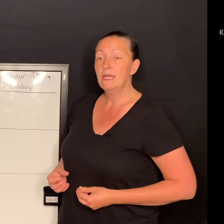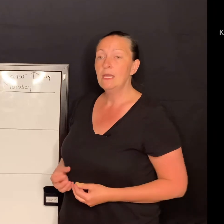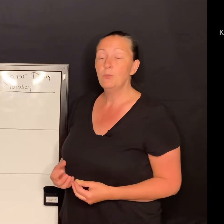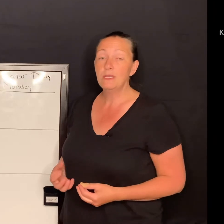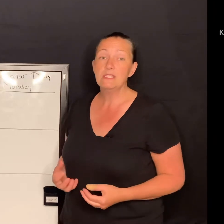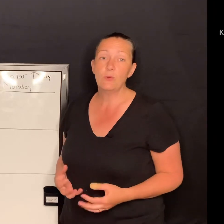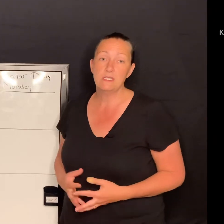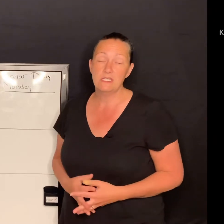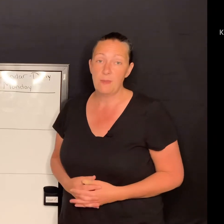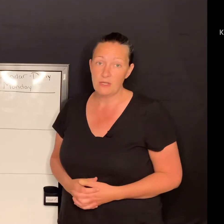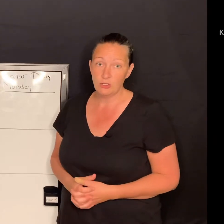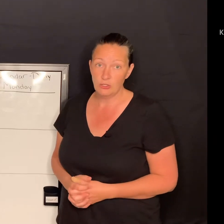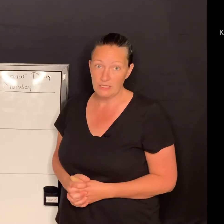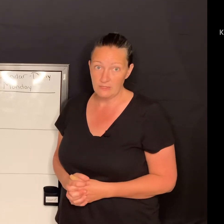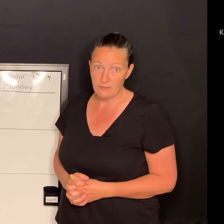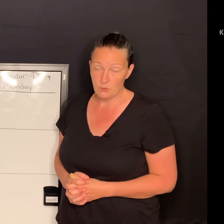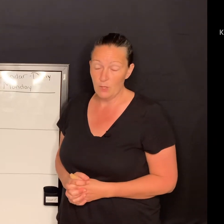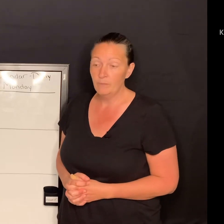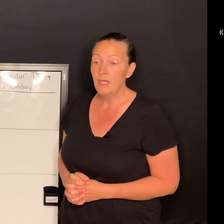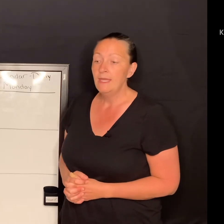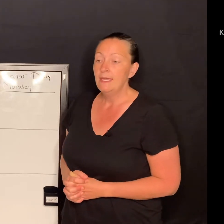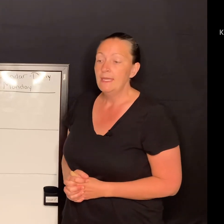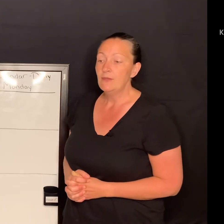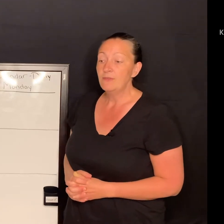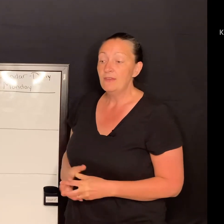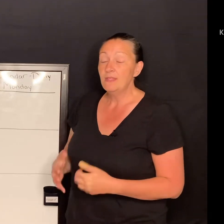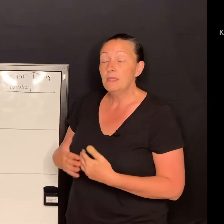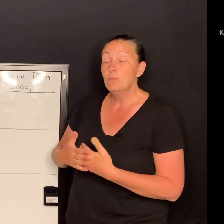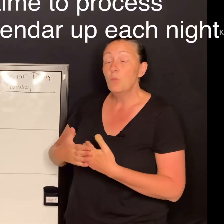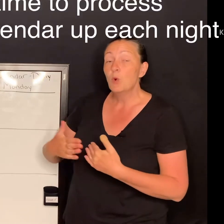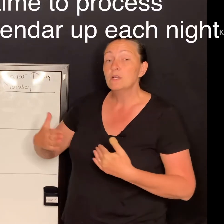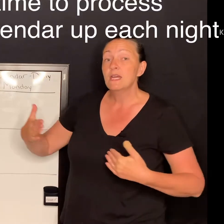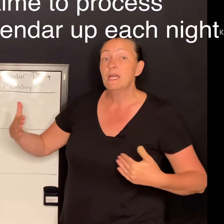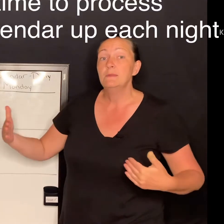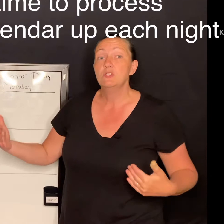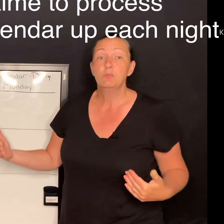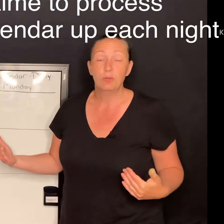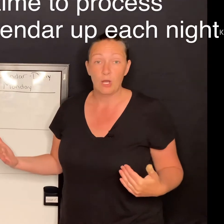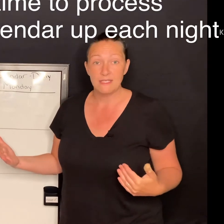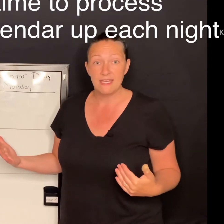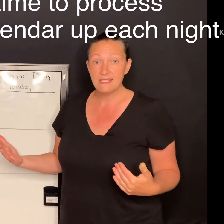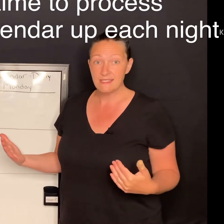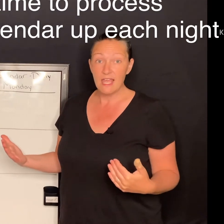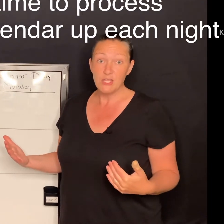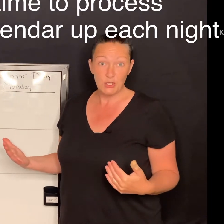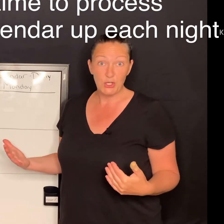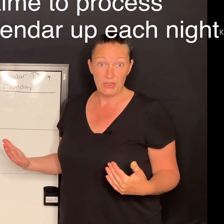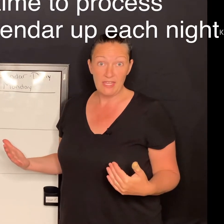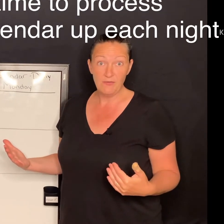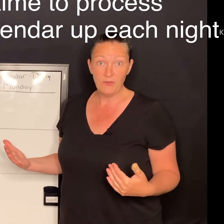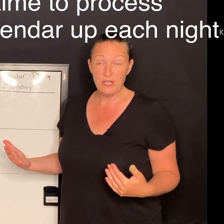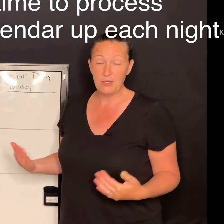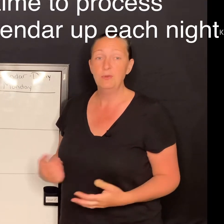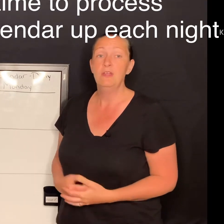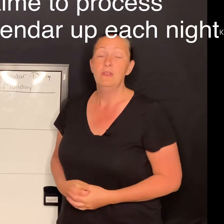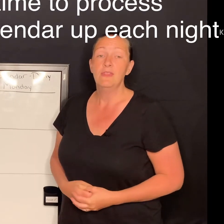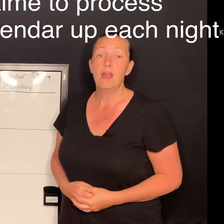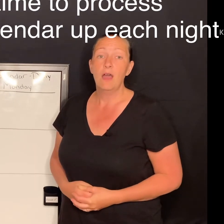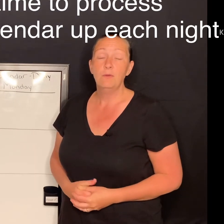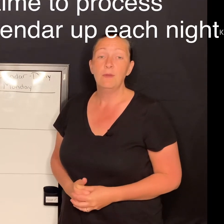really is going to depend on your individual. If giving them more time to process is a good thing for you, then I would